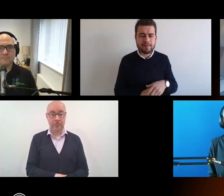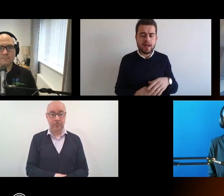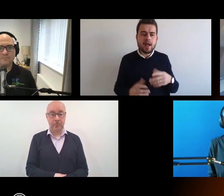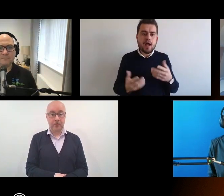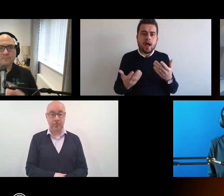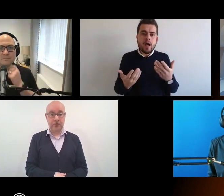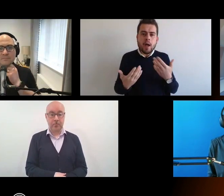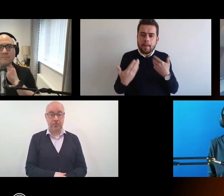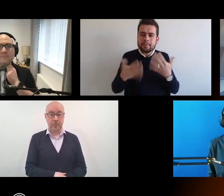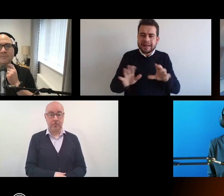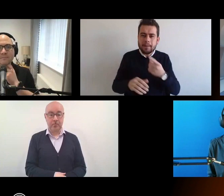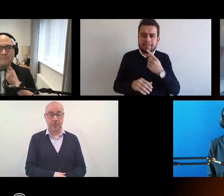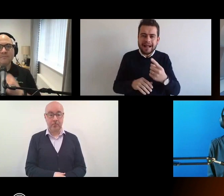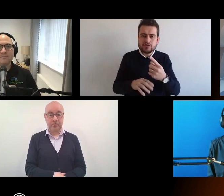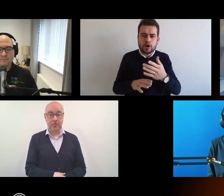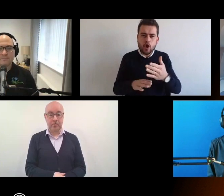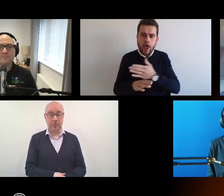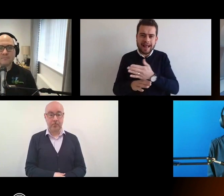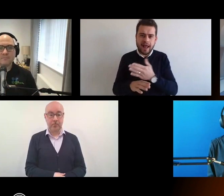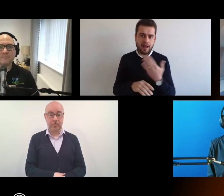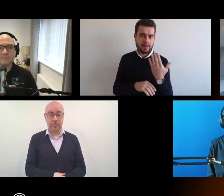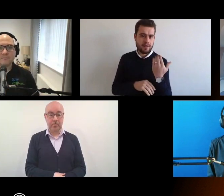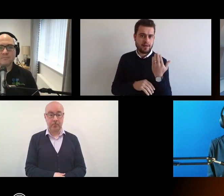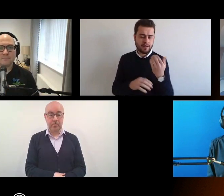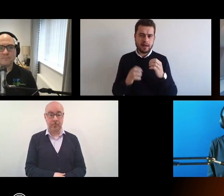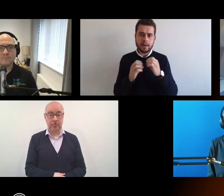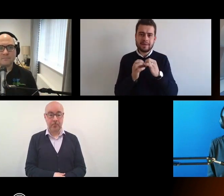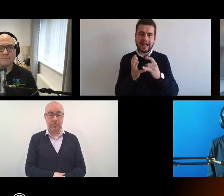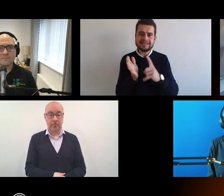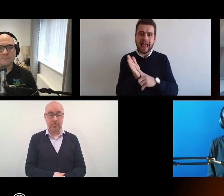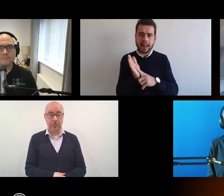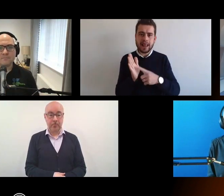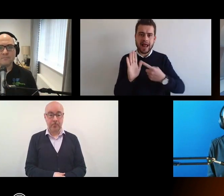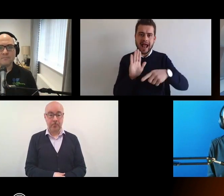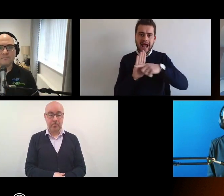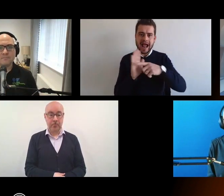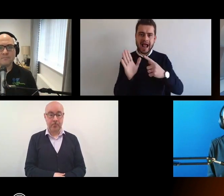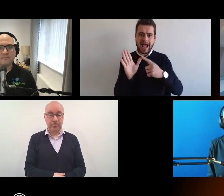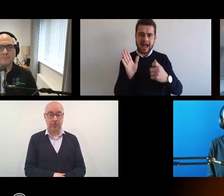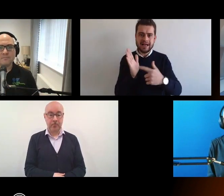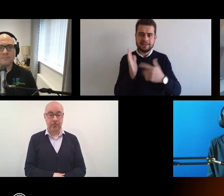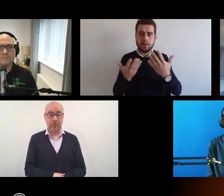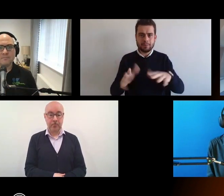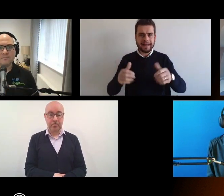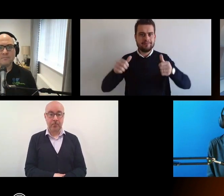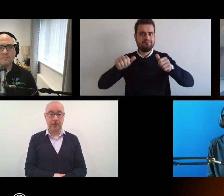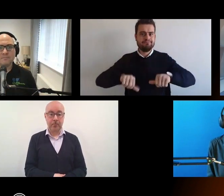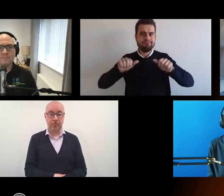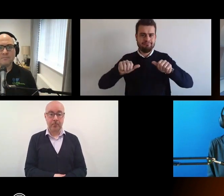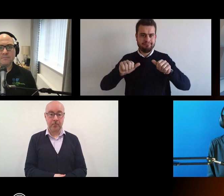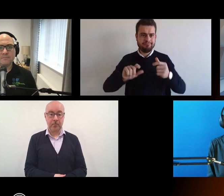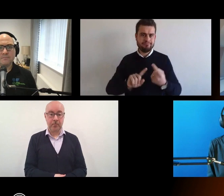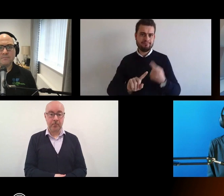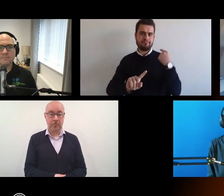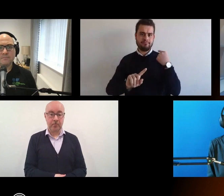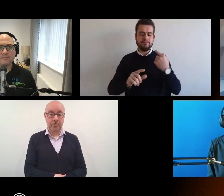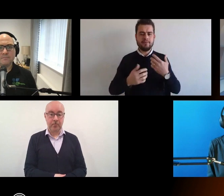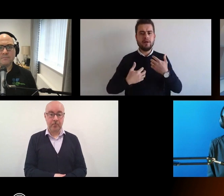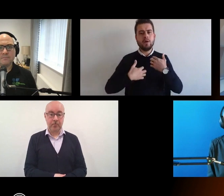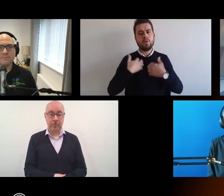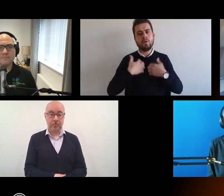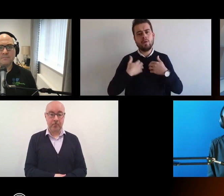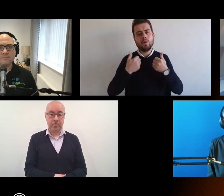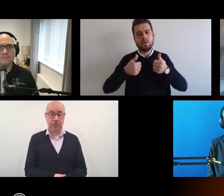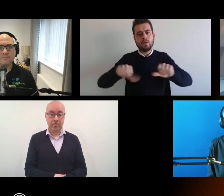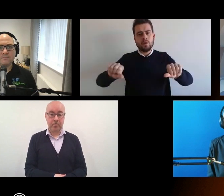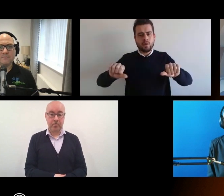okay, you can be sidelined, I think. You mentioned earlier, or I mentioned earlier, the BSL Act, which was